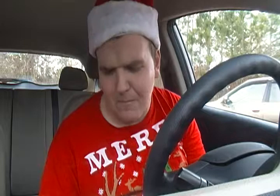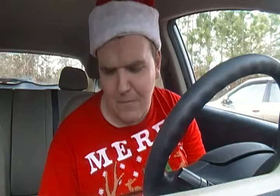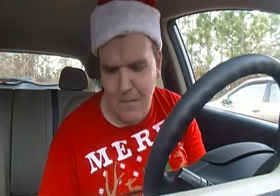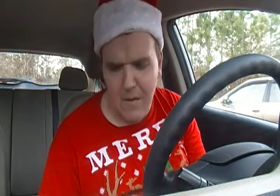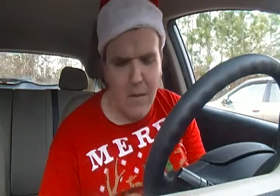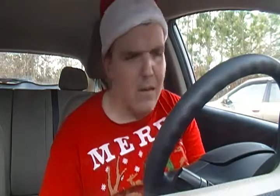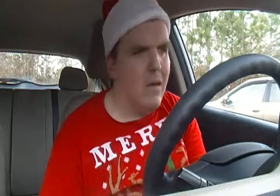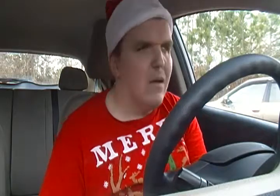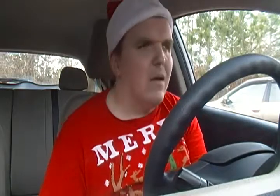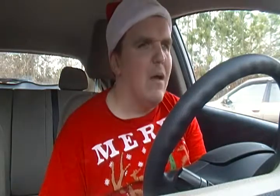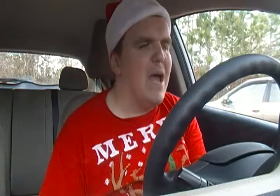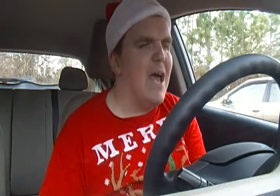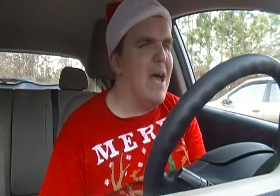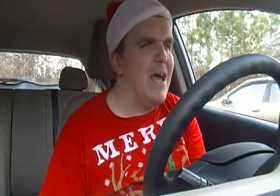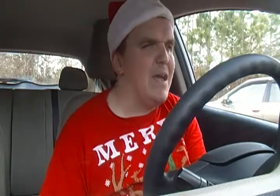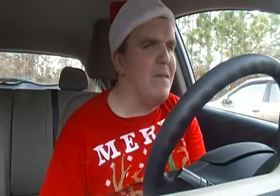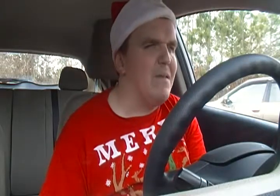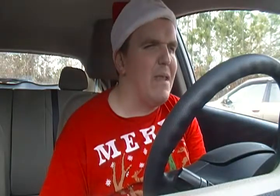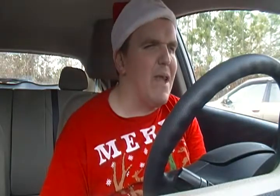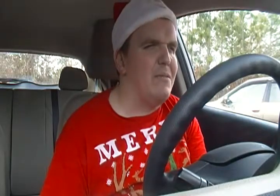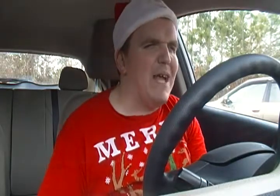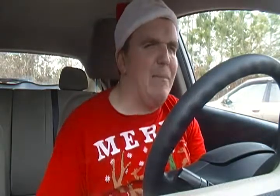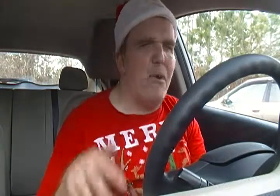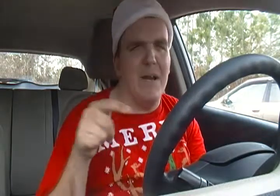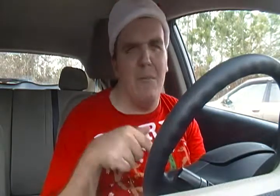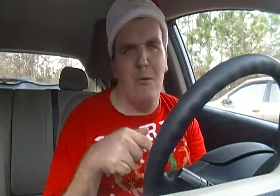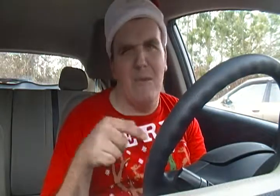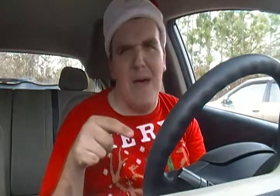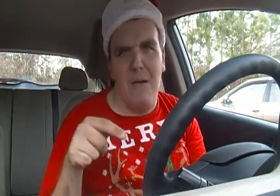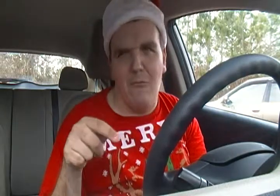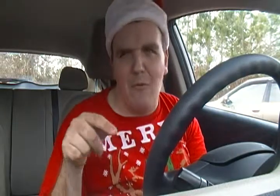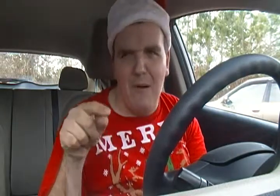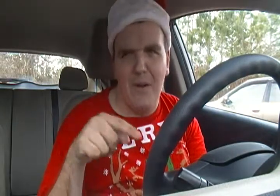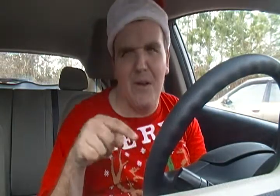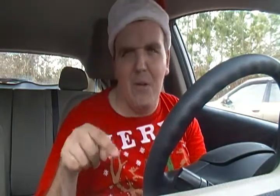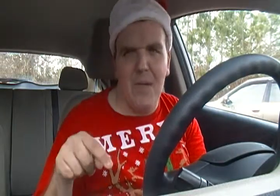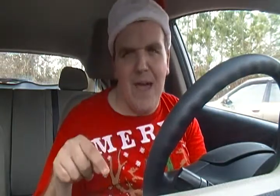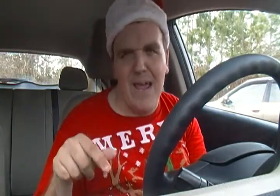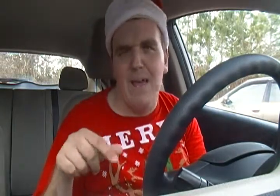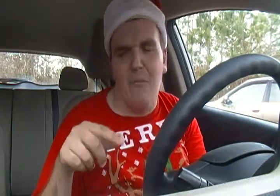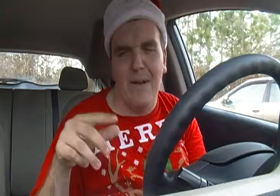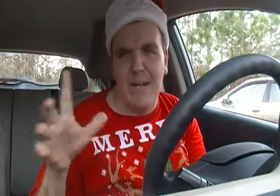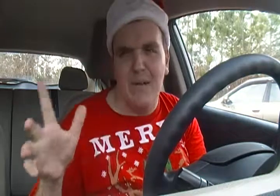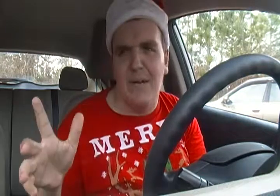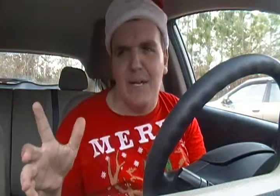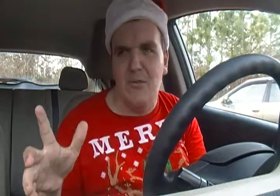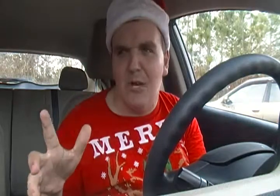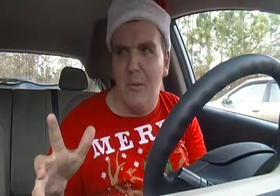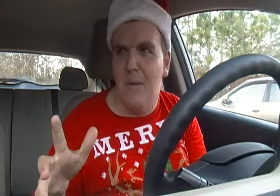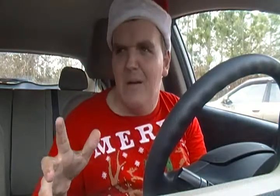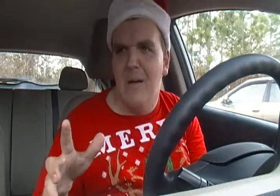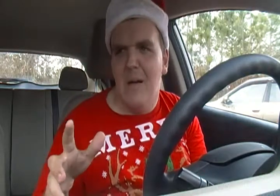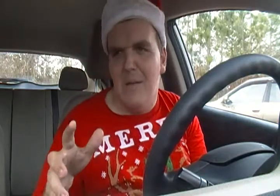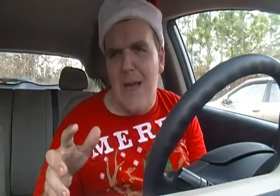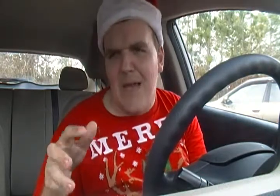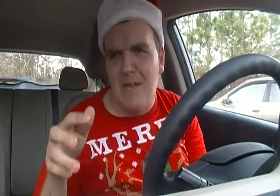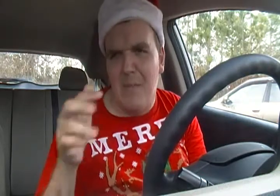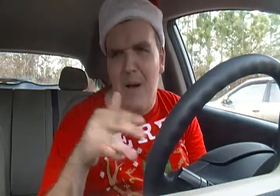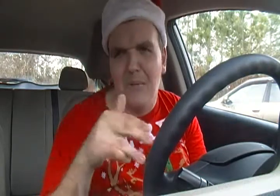and it was that point in the movie that ralphie knew that he wasn't he wasn't in trouble that his mom